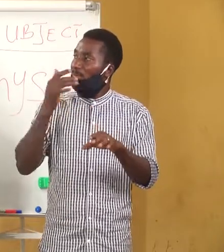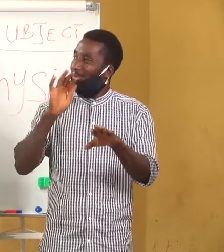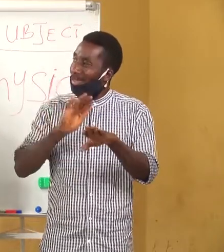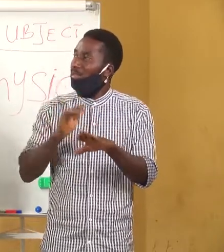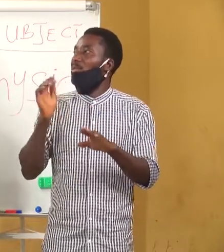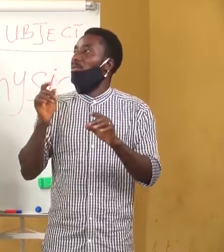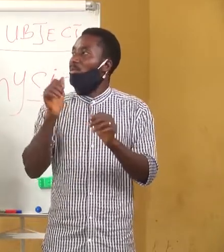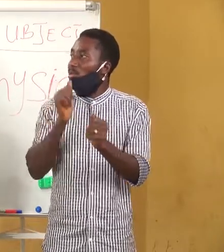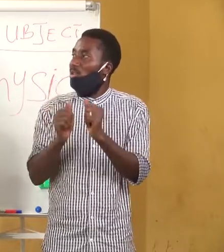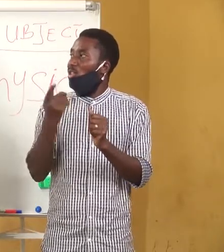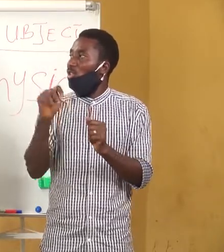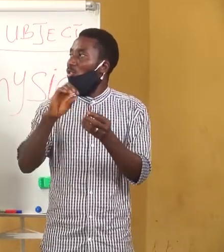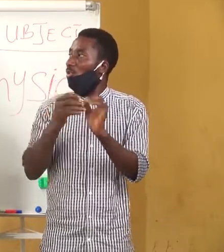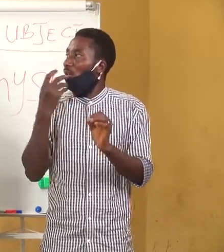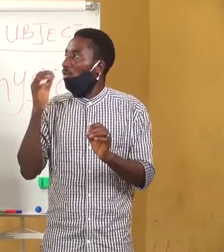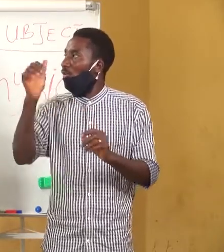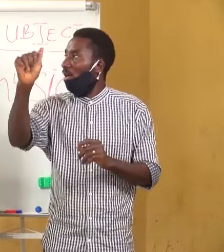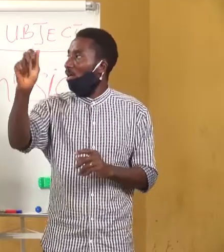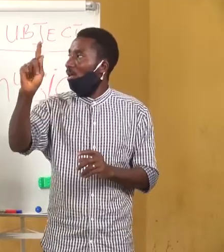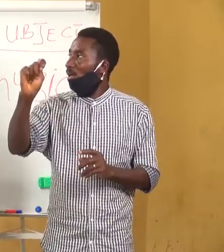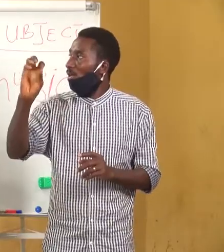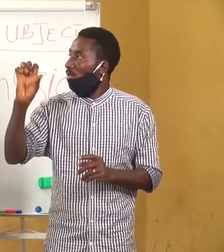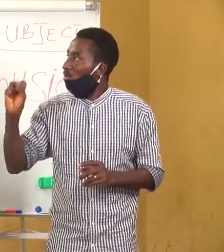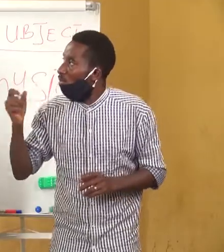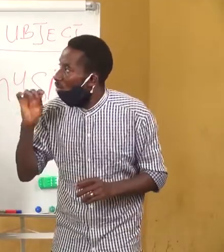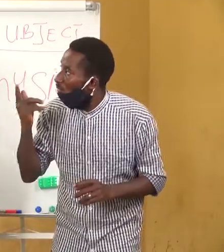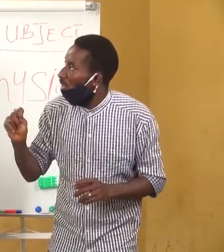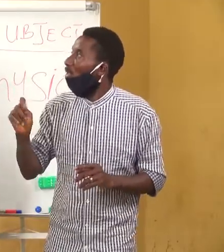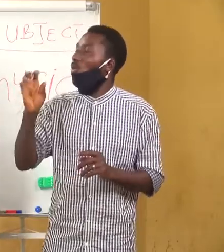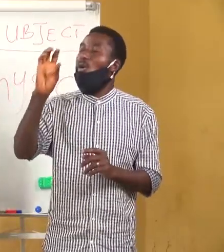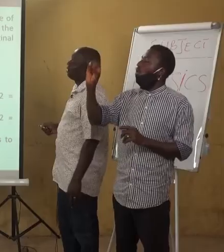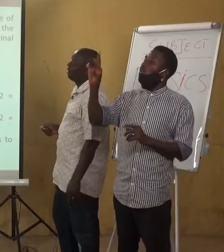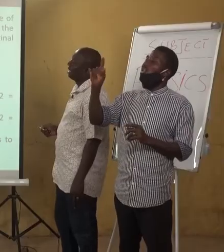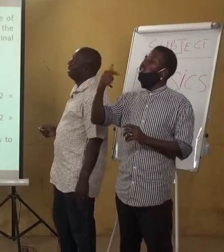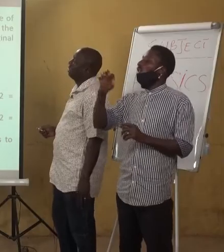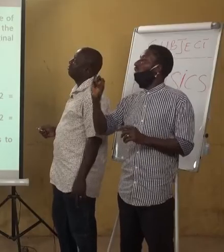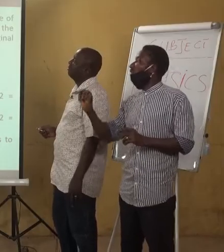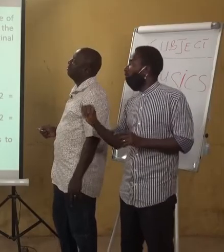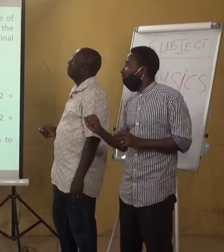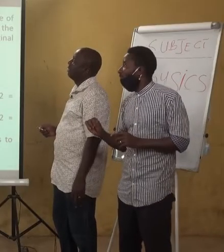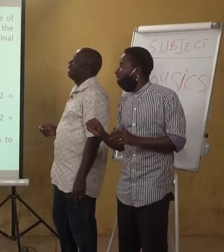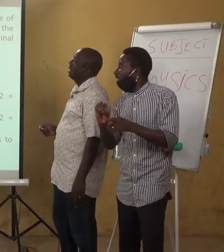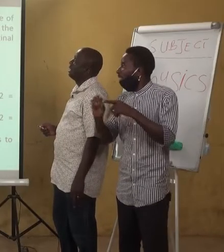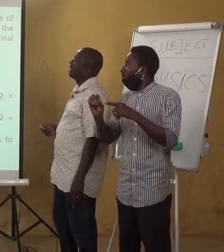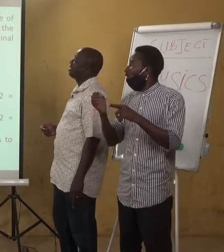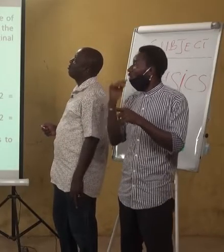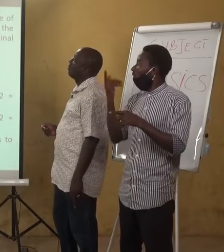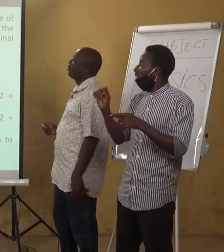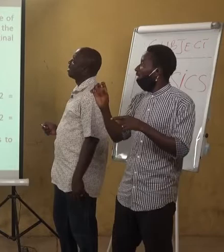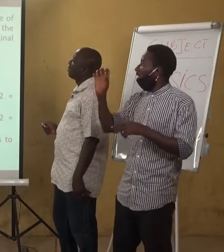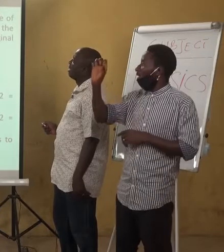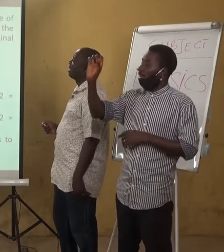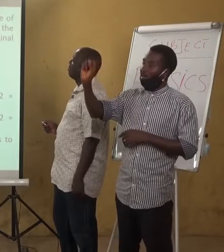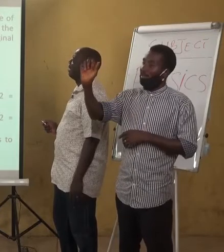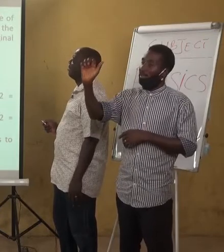is 2 times 10 to power 6. I take the question again. A sample